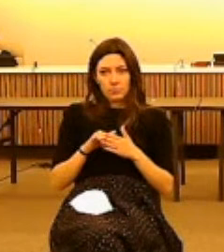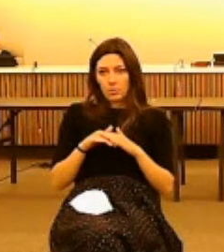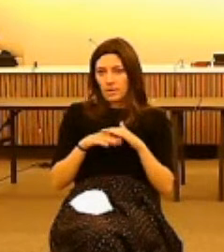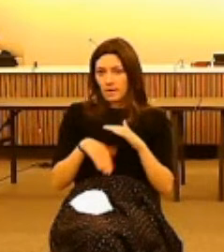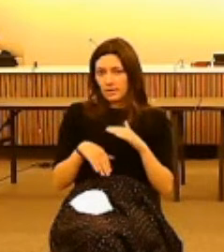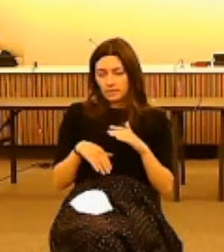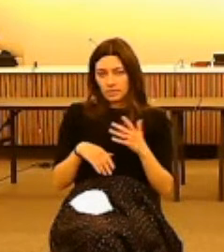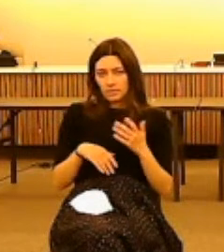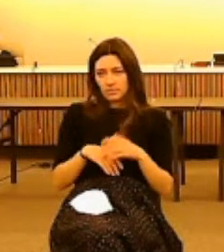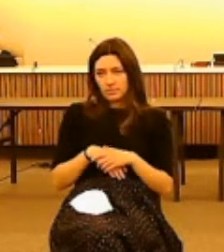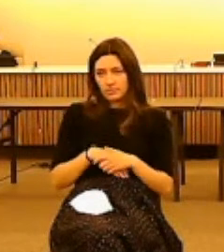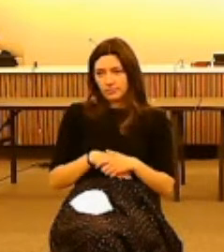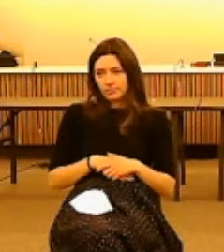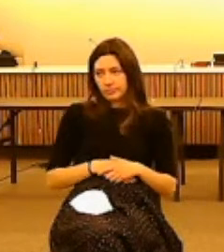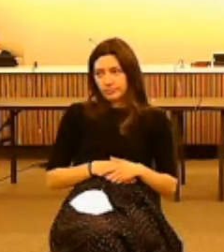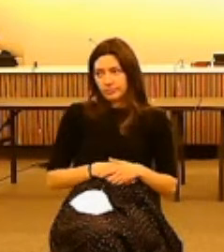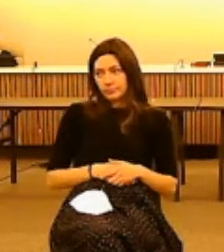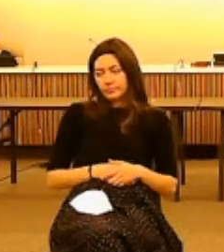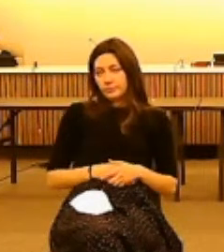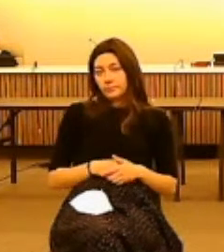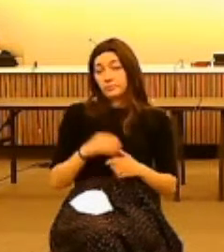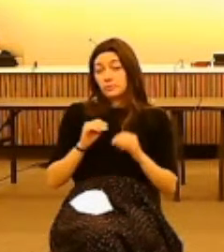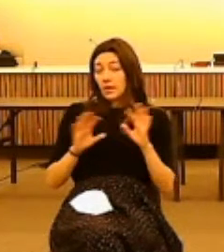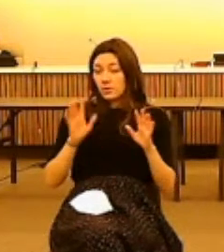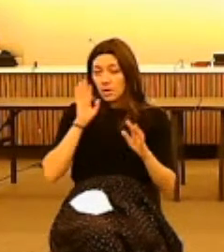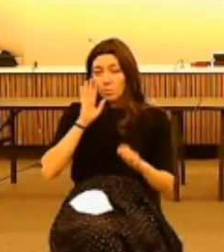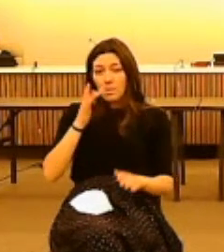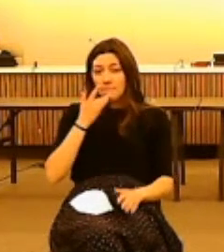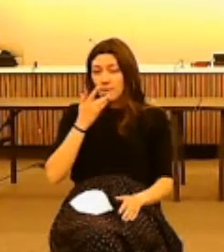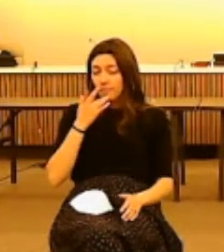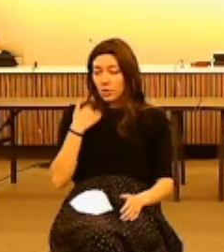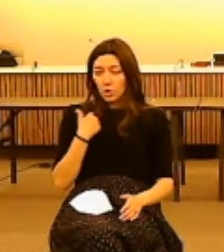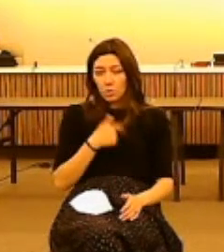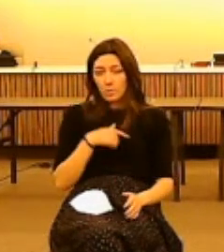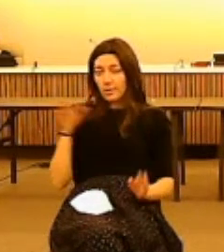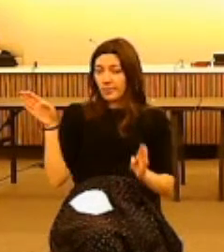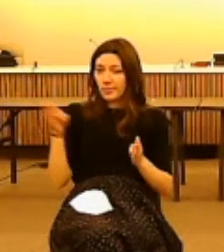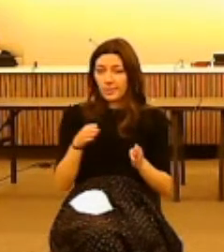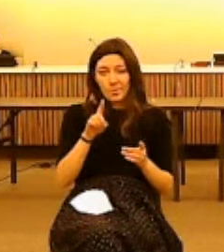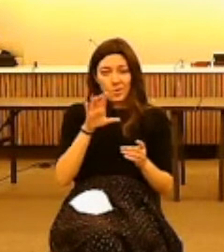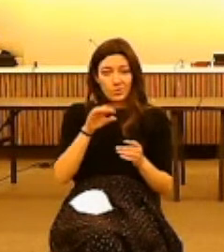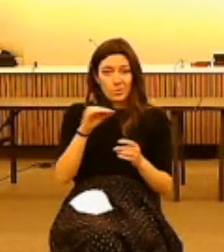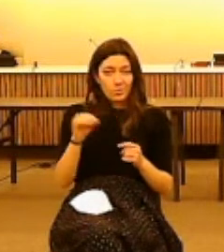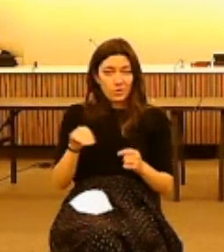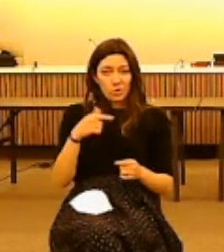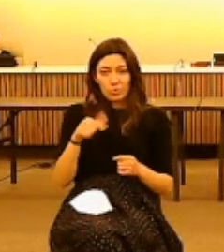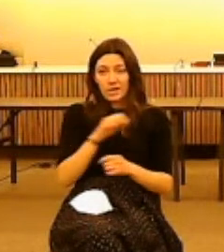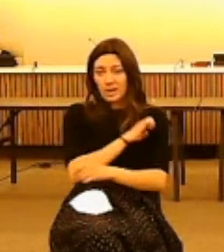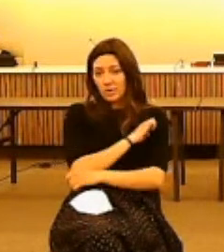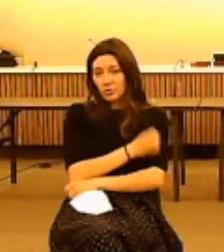without that. Obviously I would prefer to go to 100% green energy. We would get